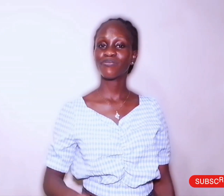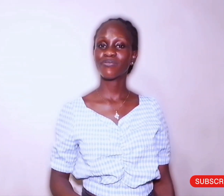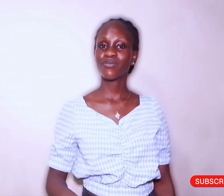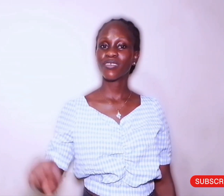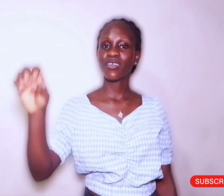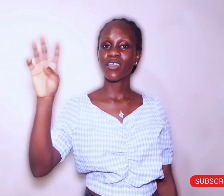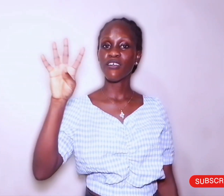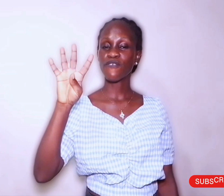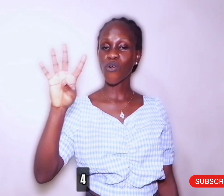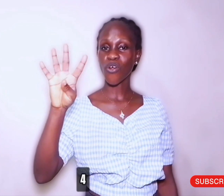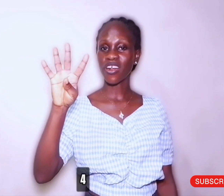4,